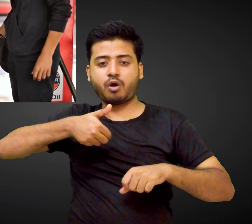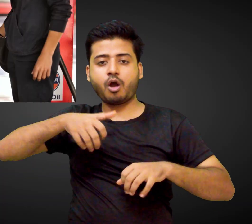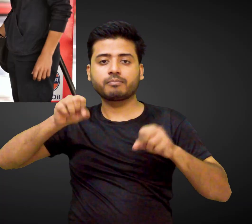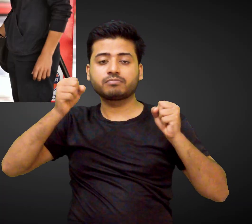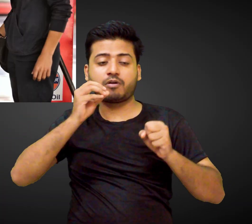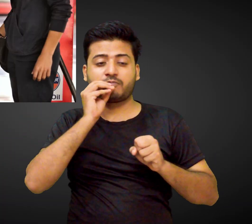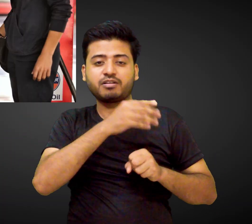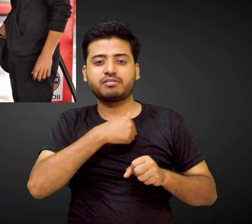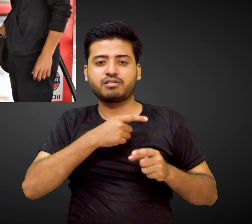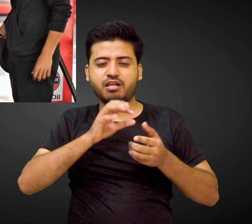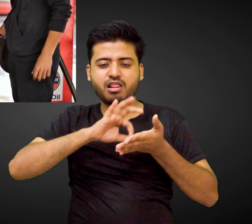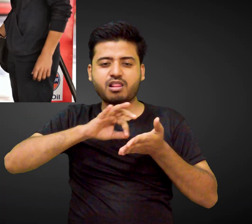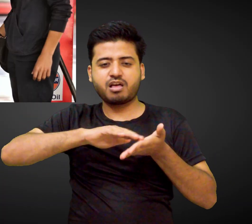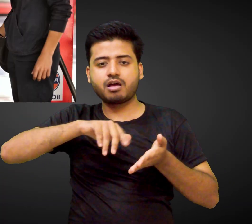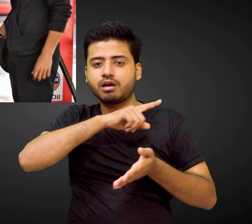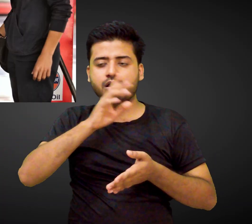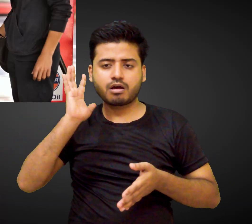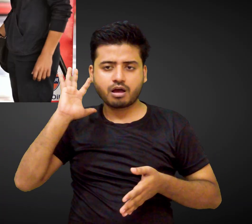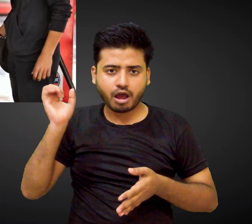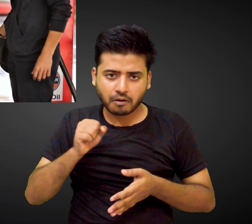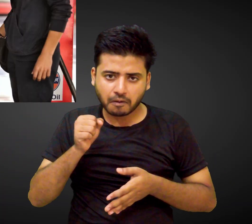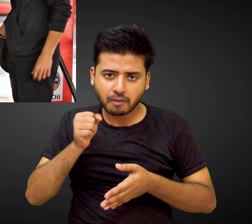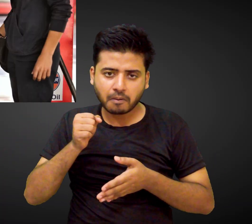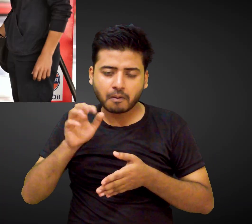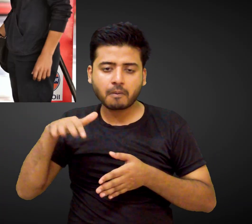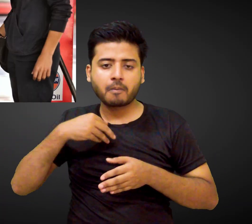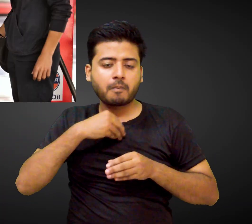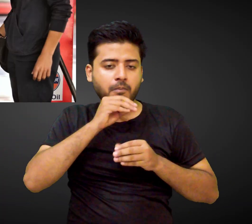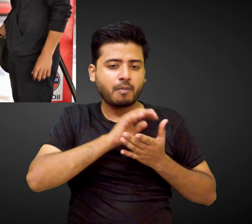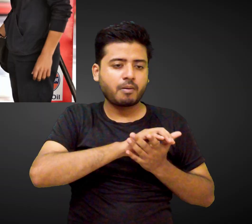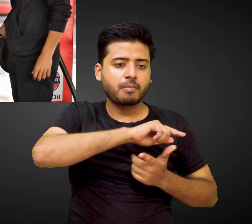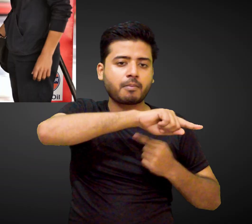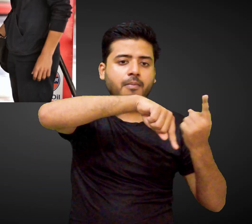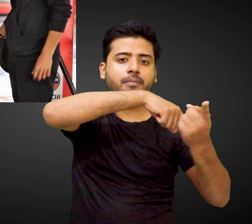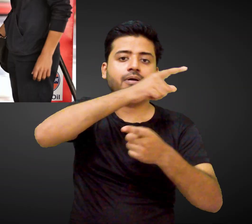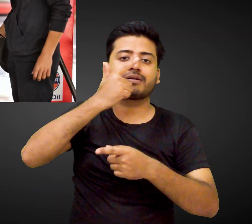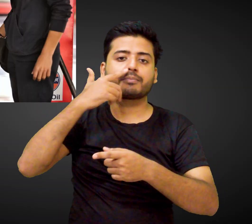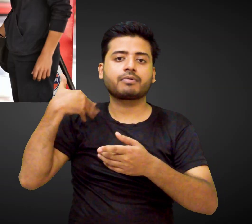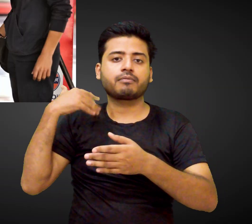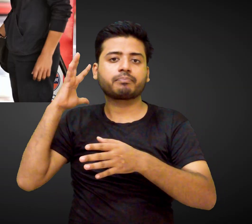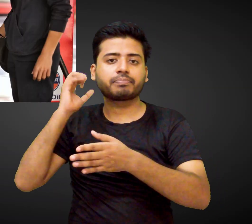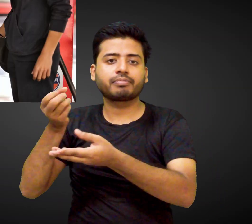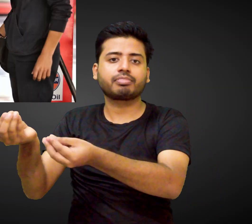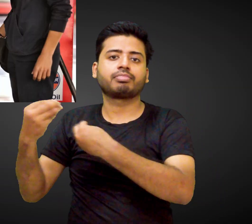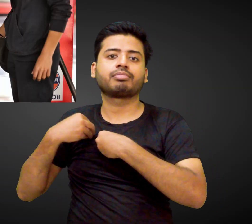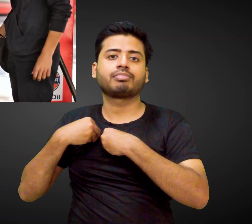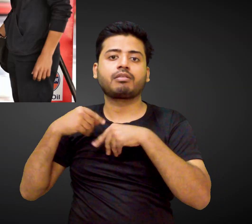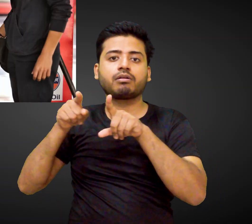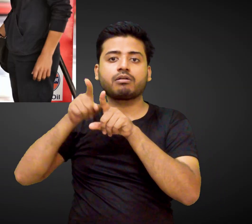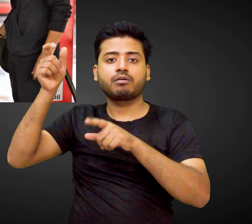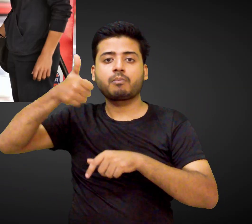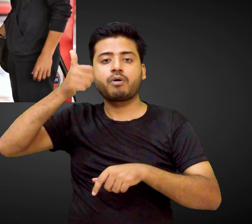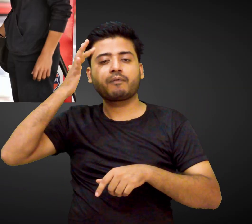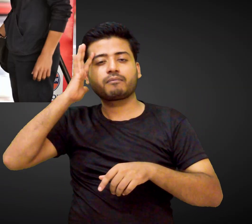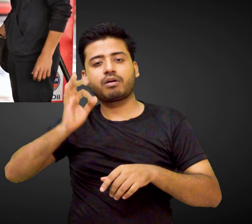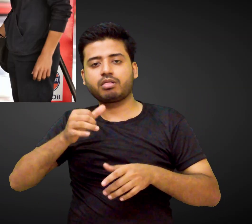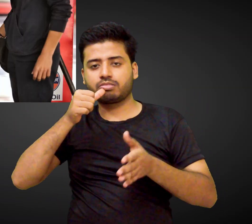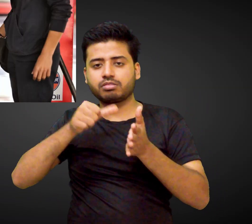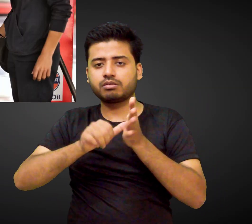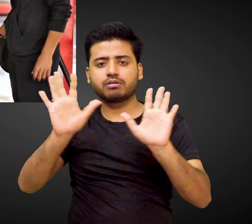while calculating the petrol prices in Allahabad. Diesel is a popular fuel in European cars, with over half of new